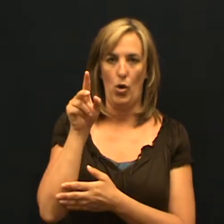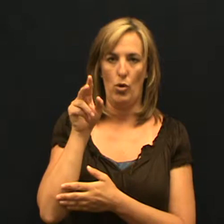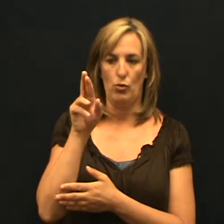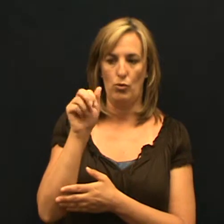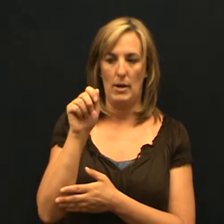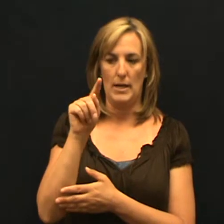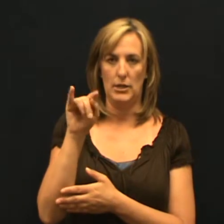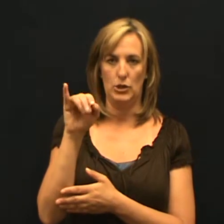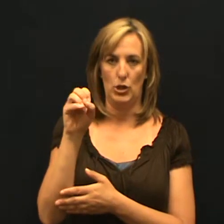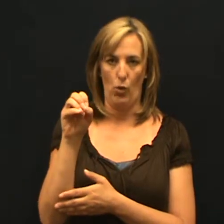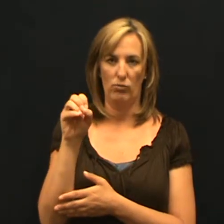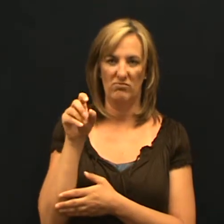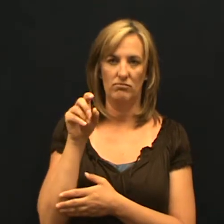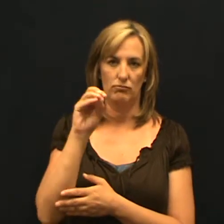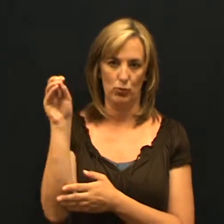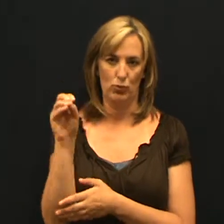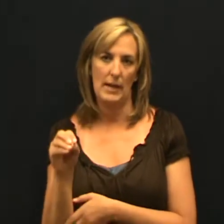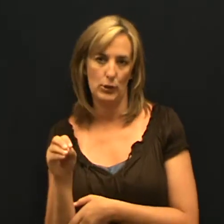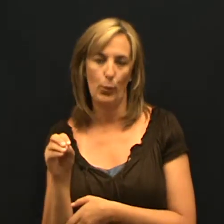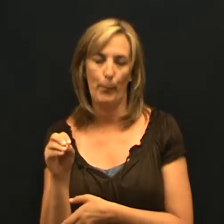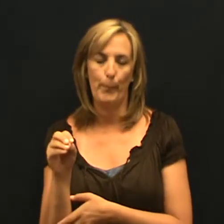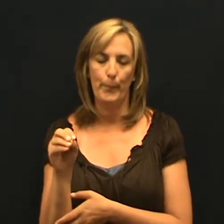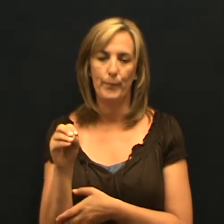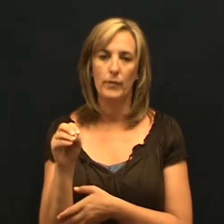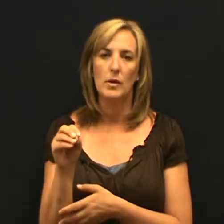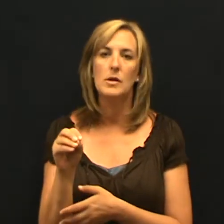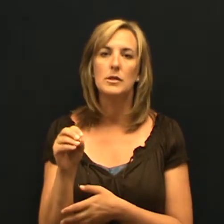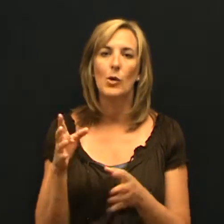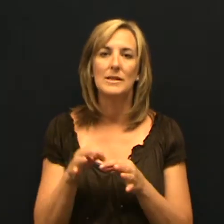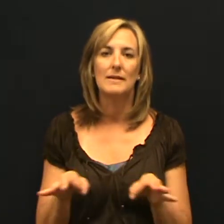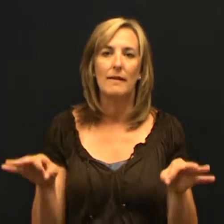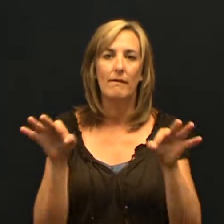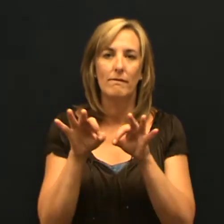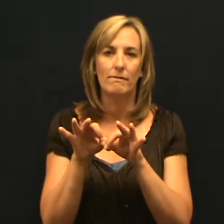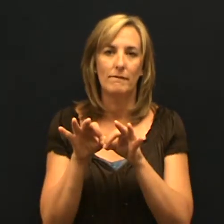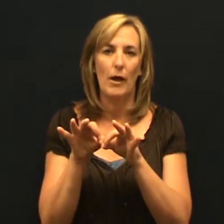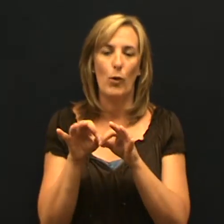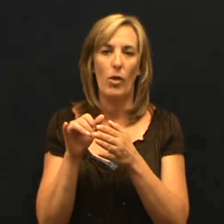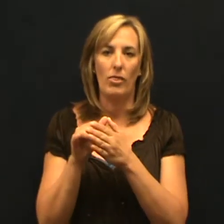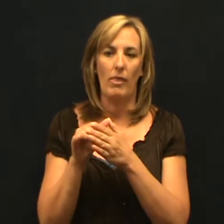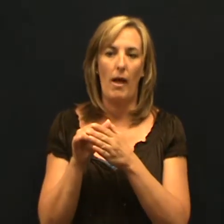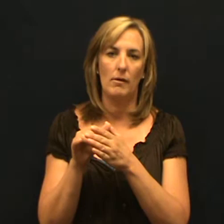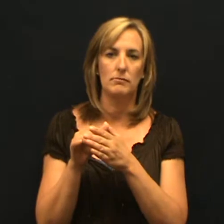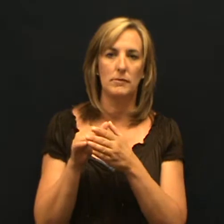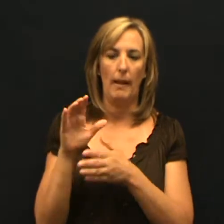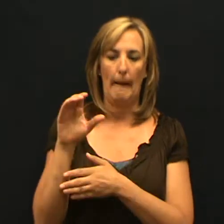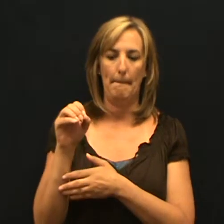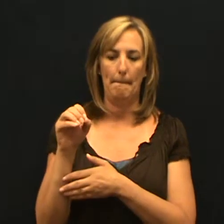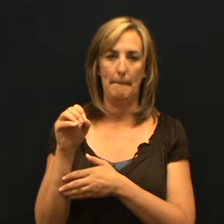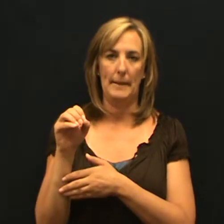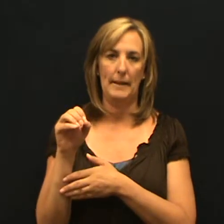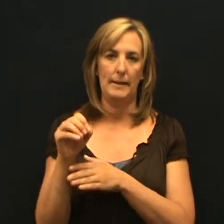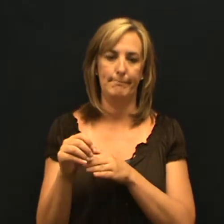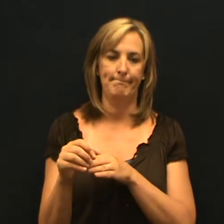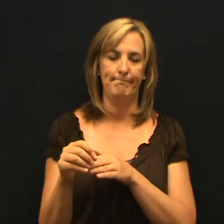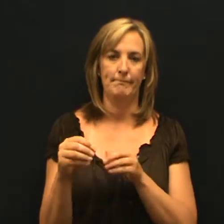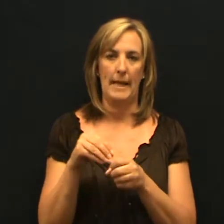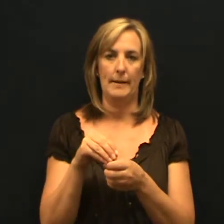that investors place on the company's common stock. In other words, they are projecting through what